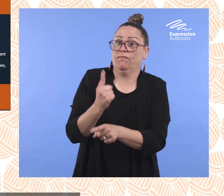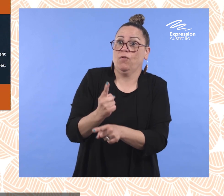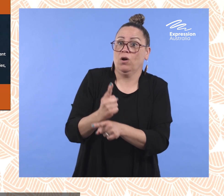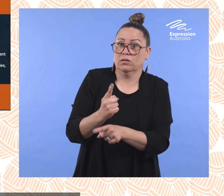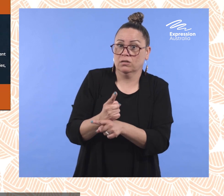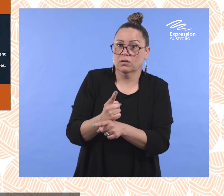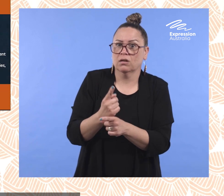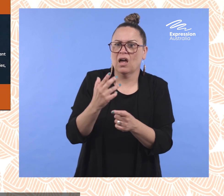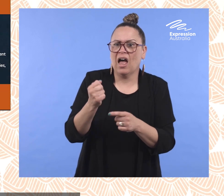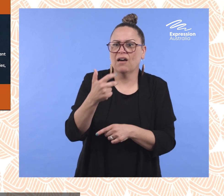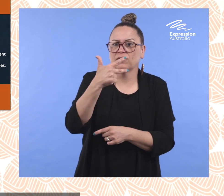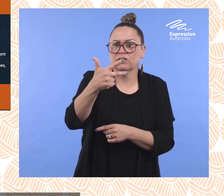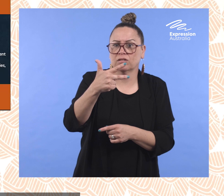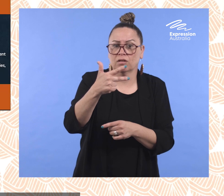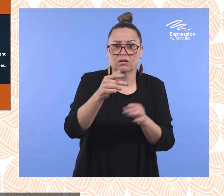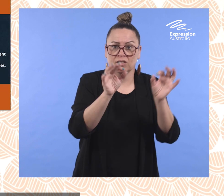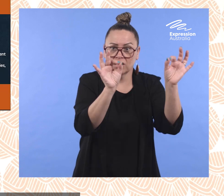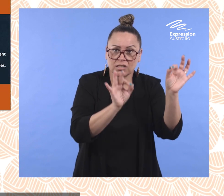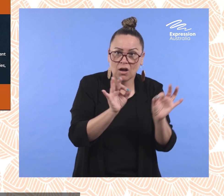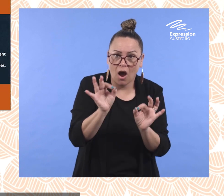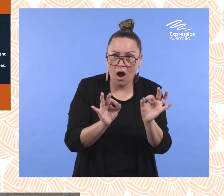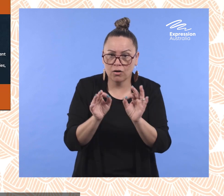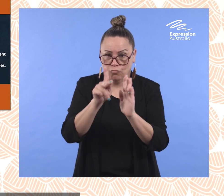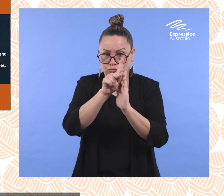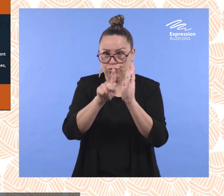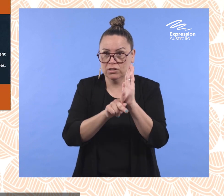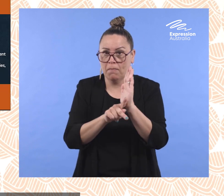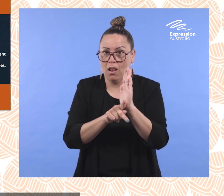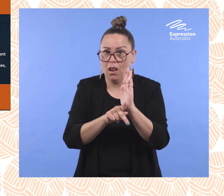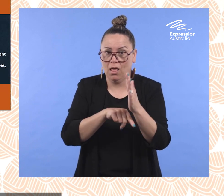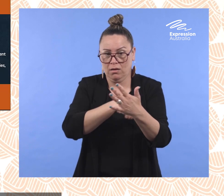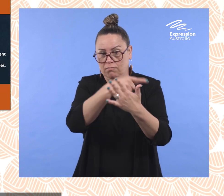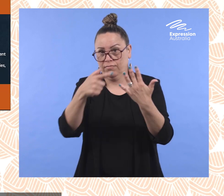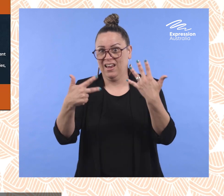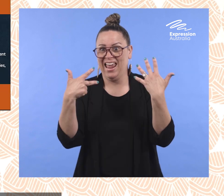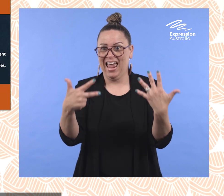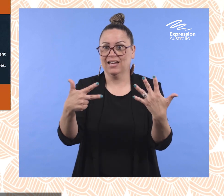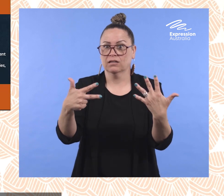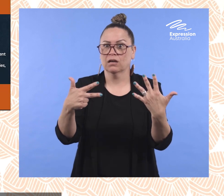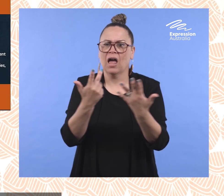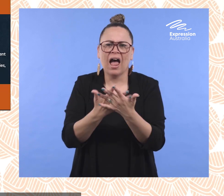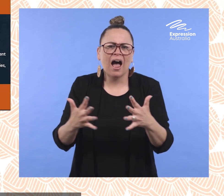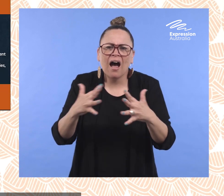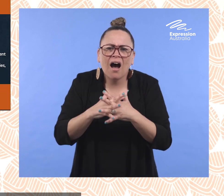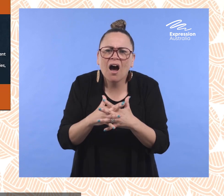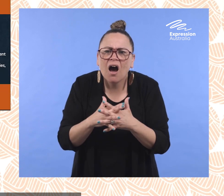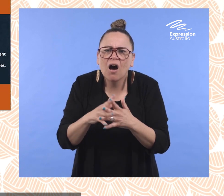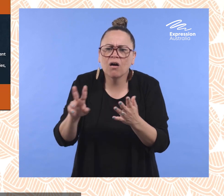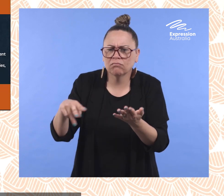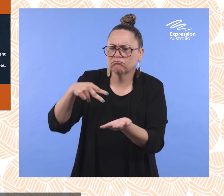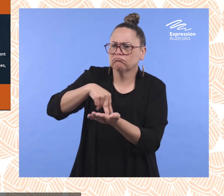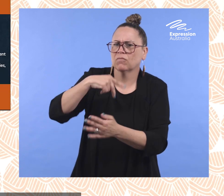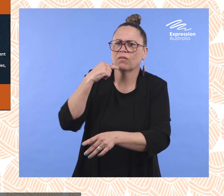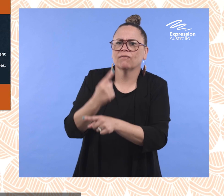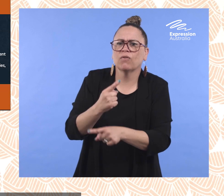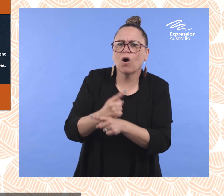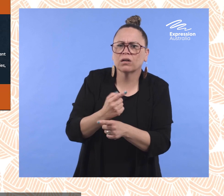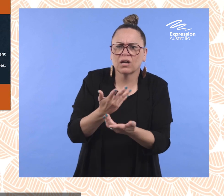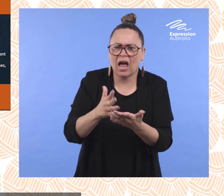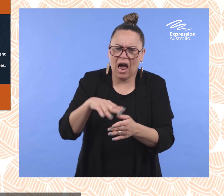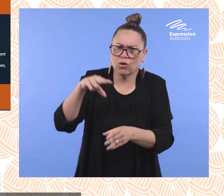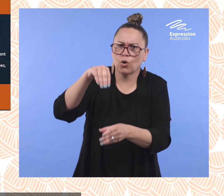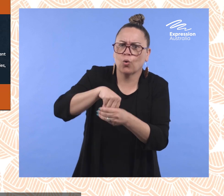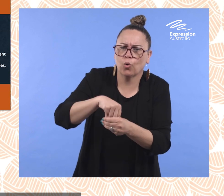8 design principles that will inform how the voice functions and its composition and so